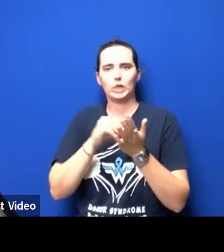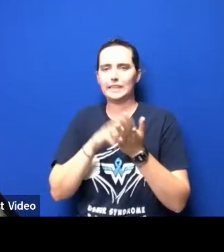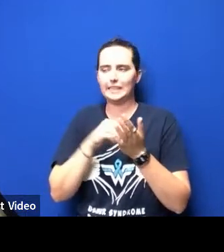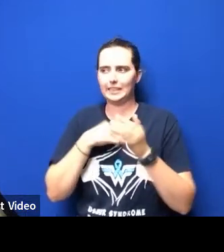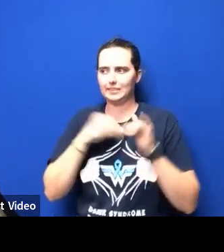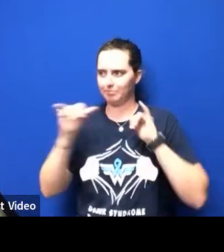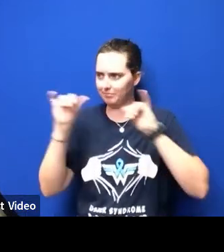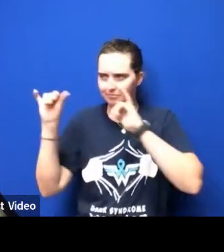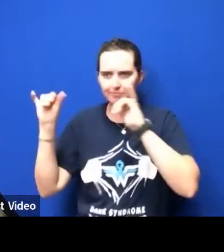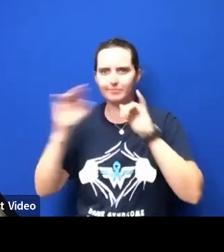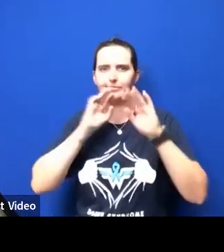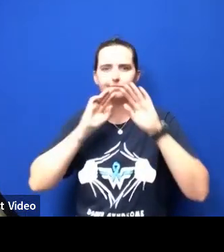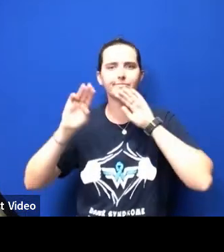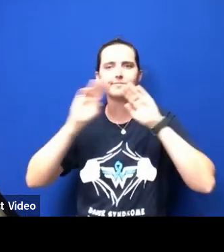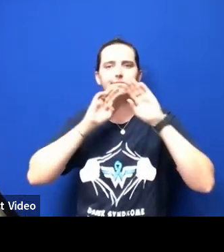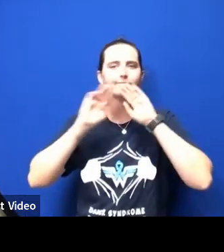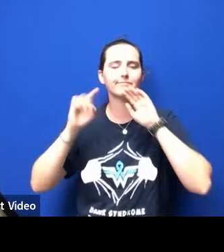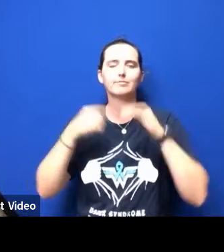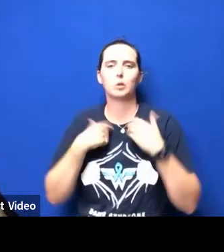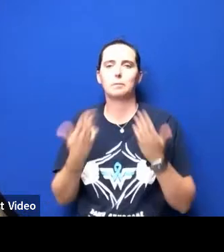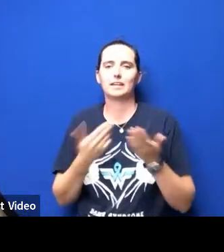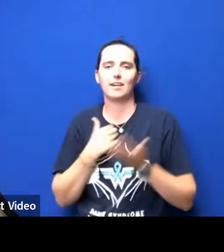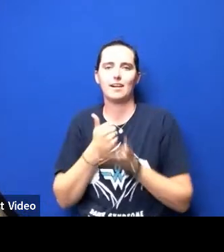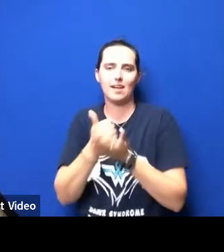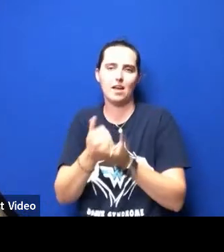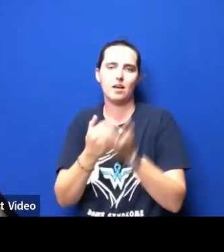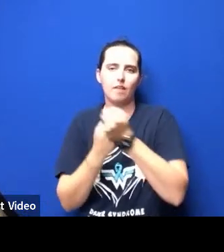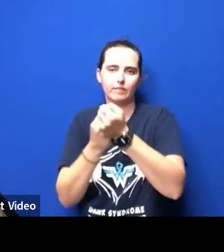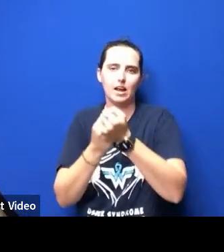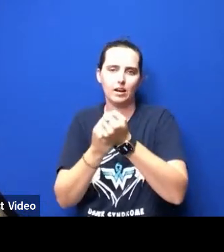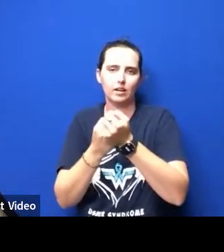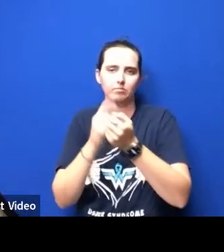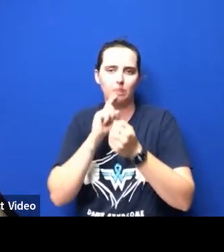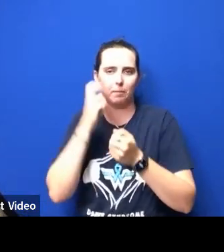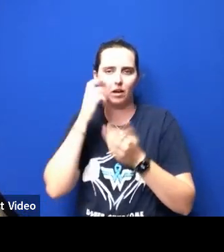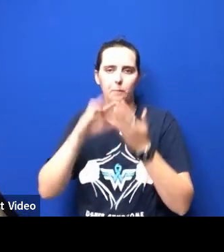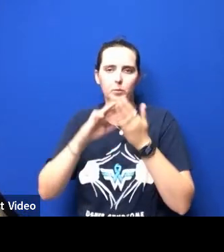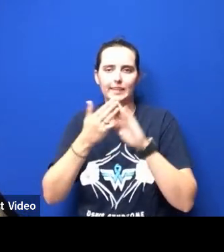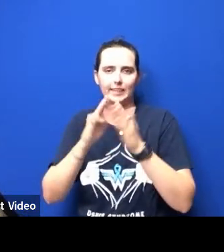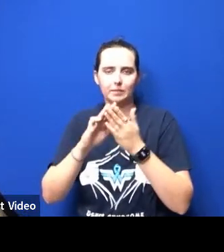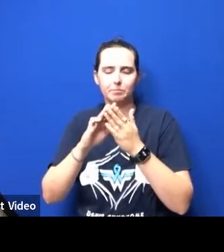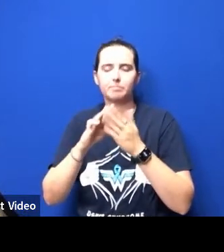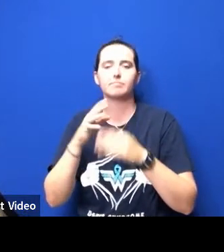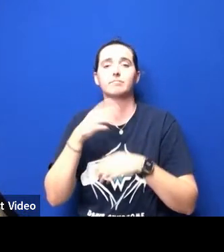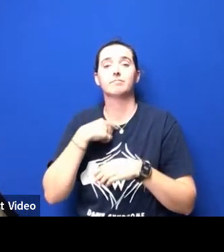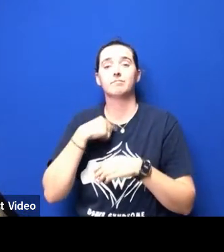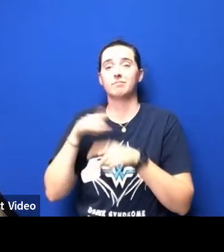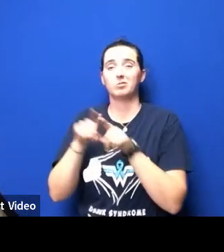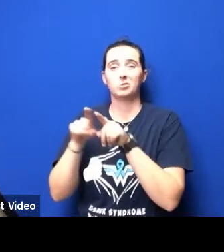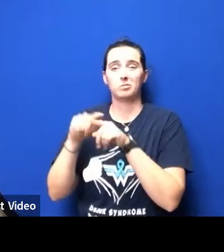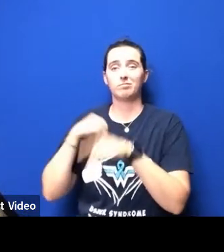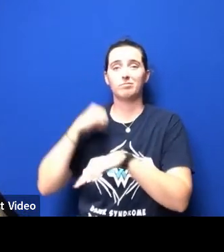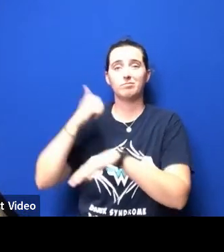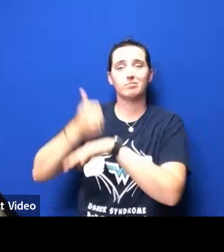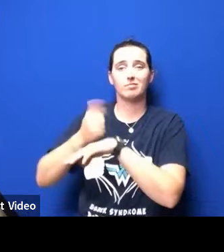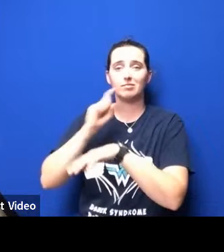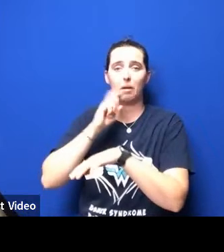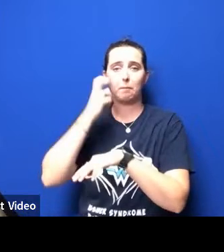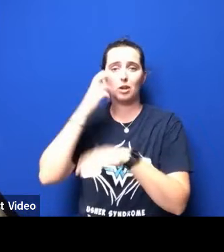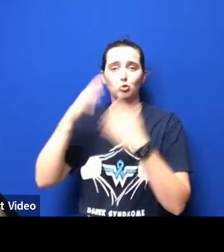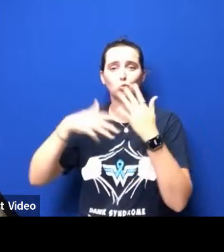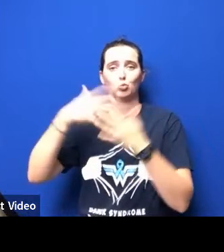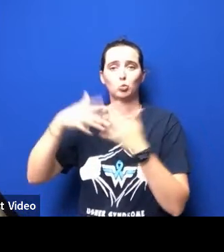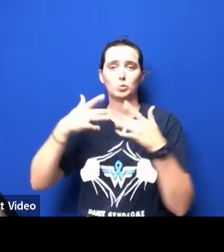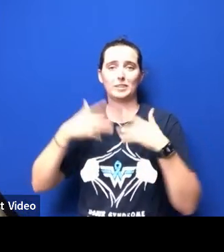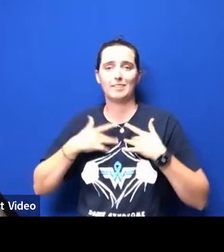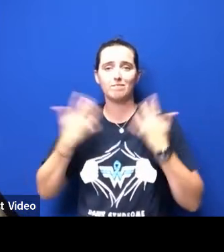I am deafblind myself and still learning sort of the lay of the land here. And so I offered to support the deafblind community